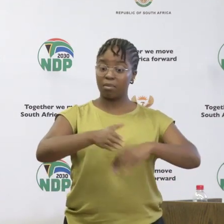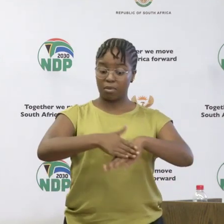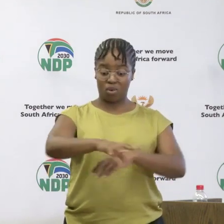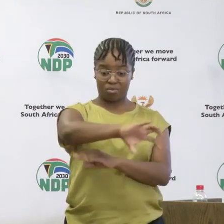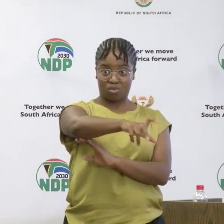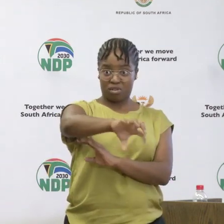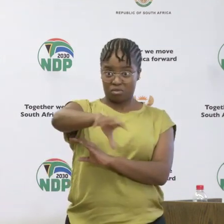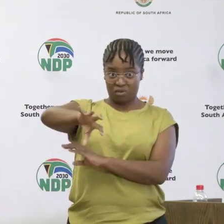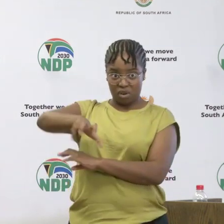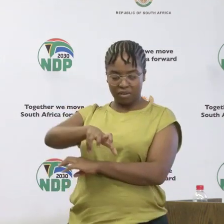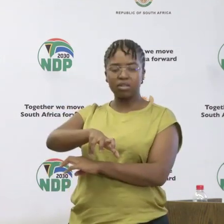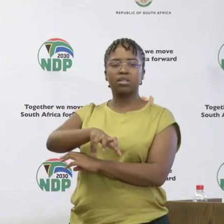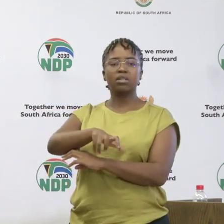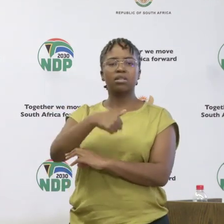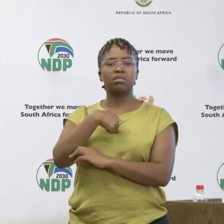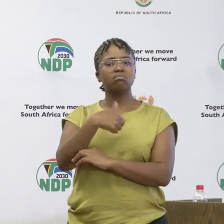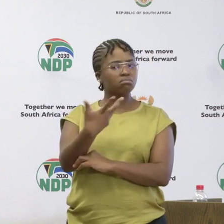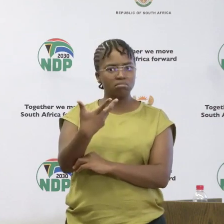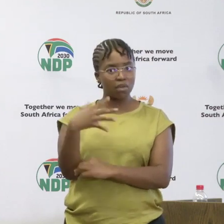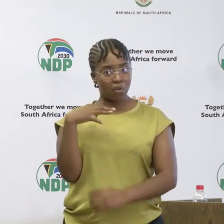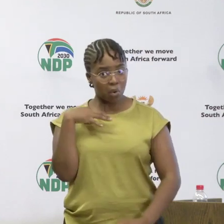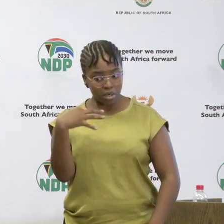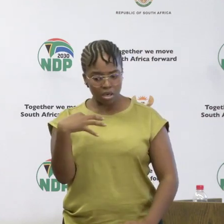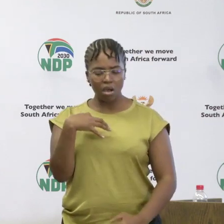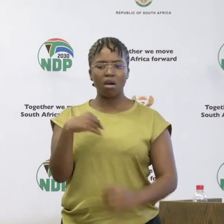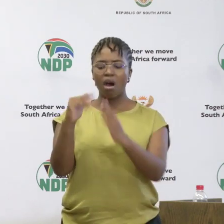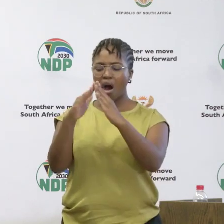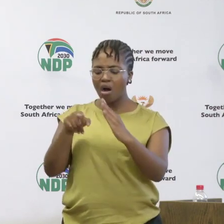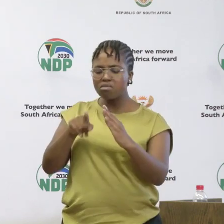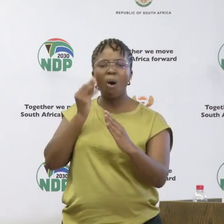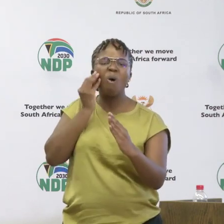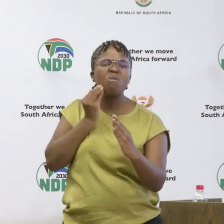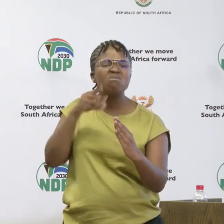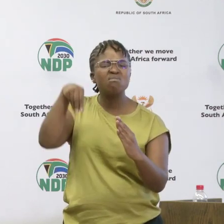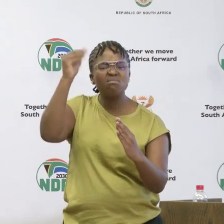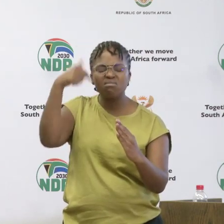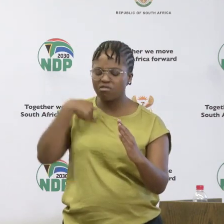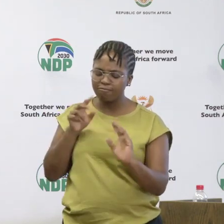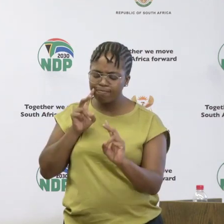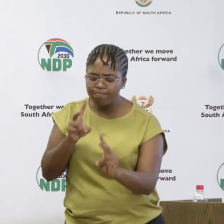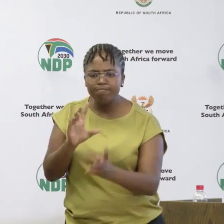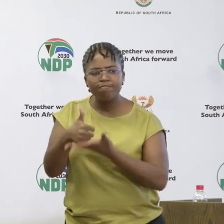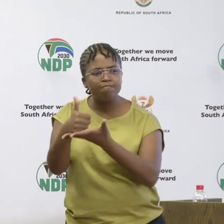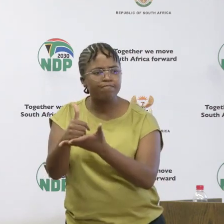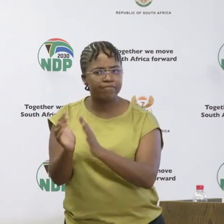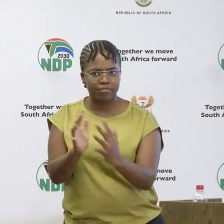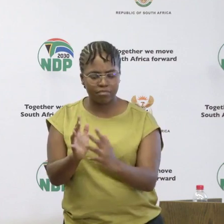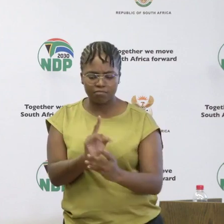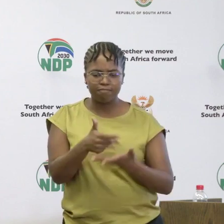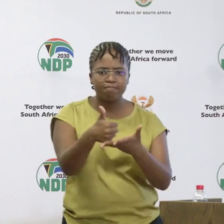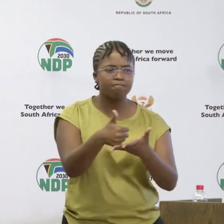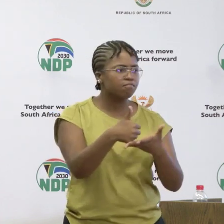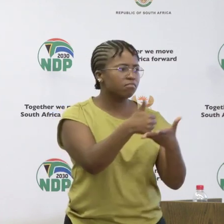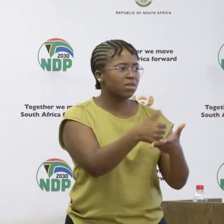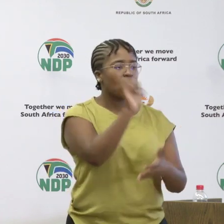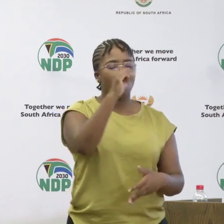that they also have volunteers who will go to those private homes and families. And we know that it's